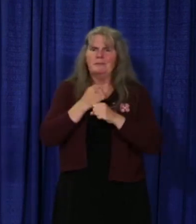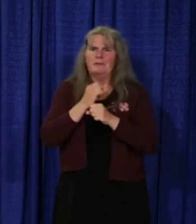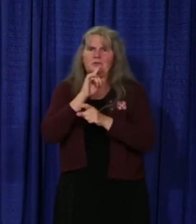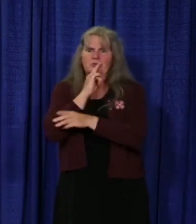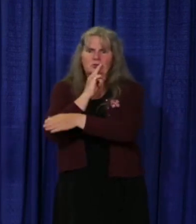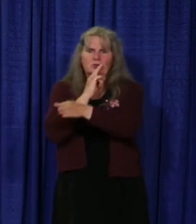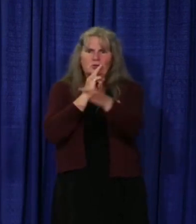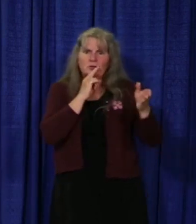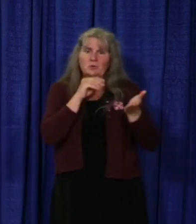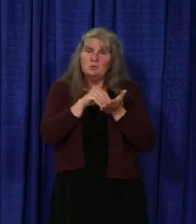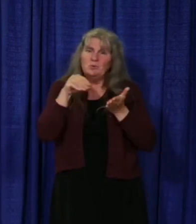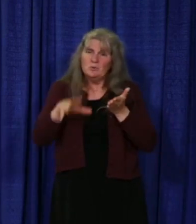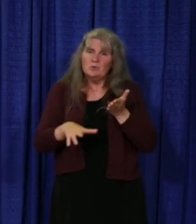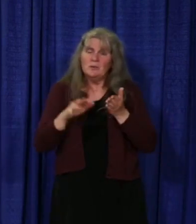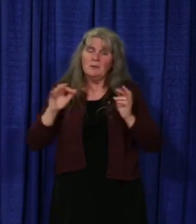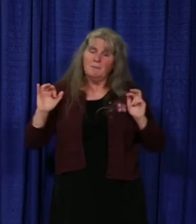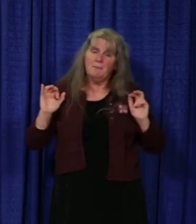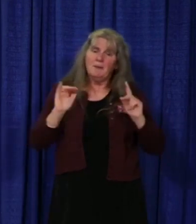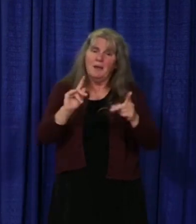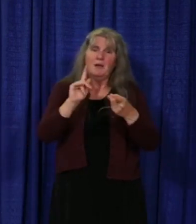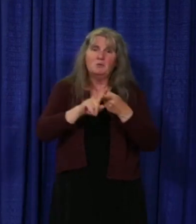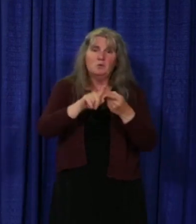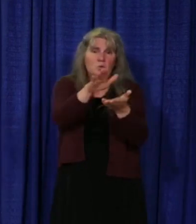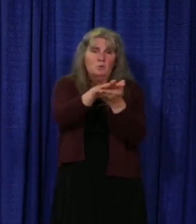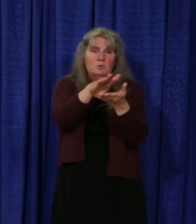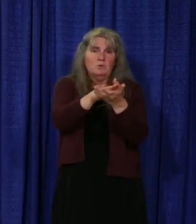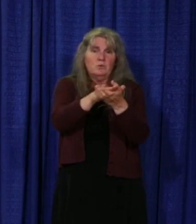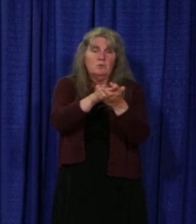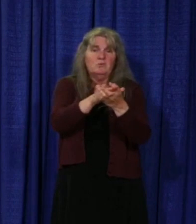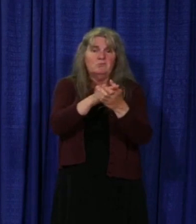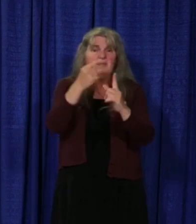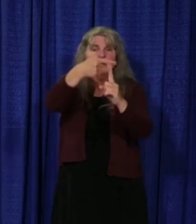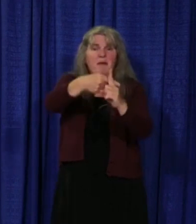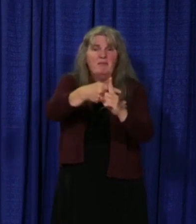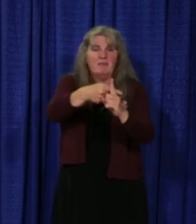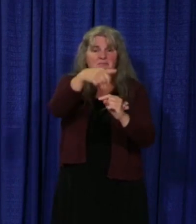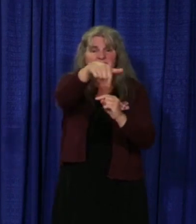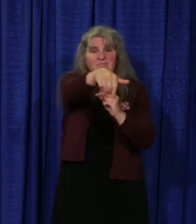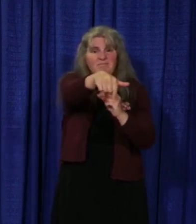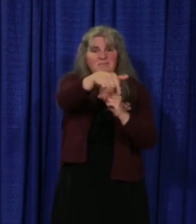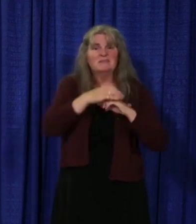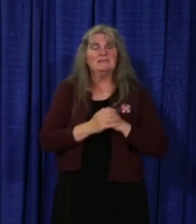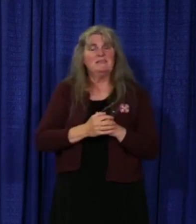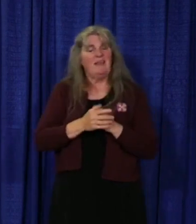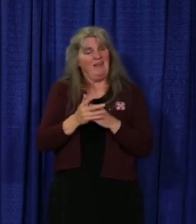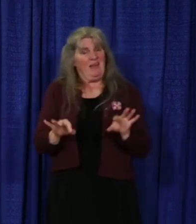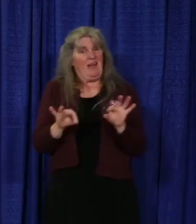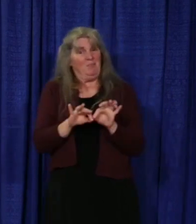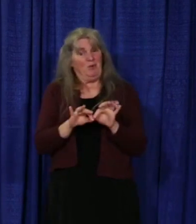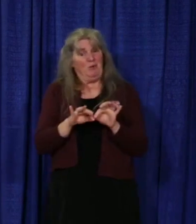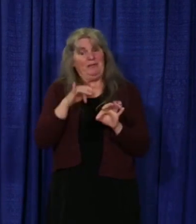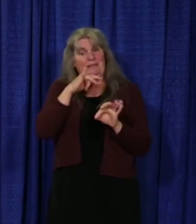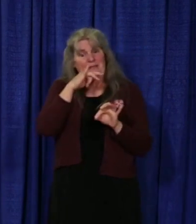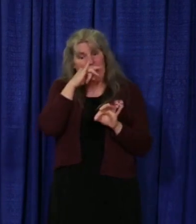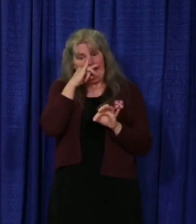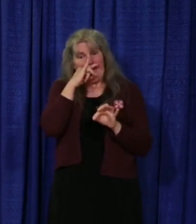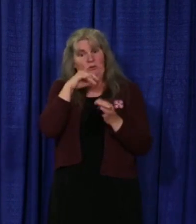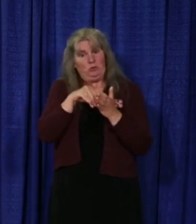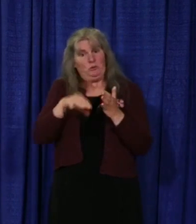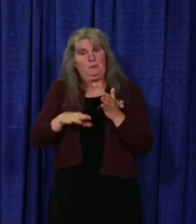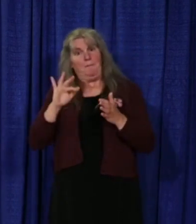that students will return to class next month. And that's extremely important that we have kids returning, students